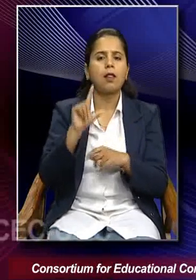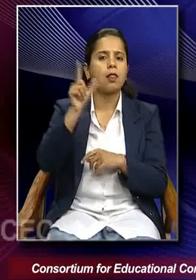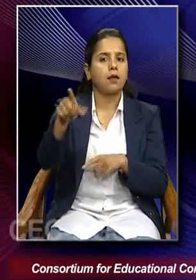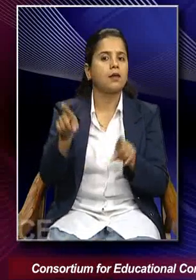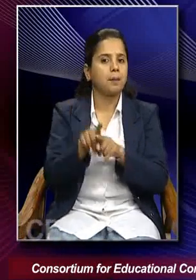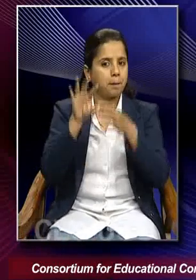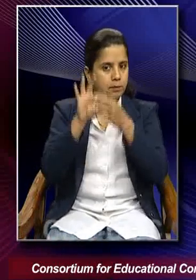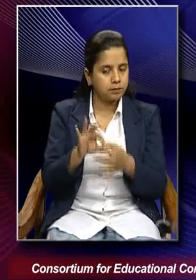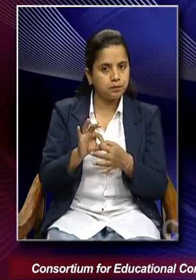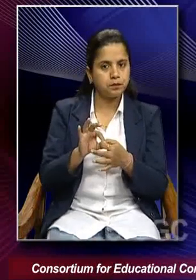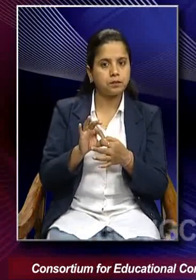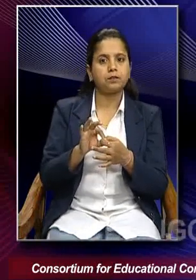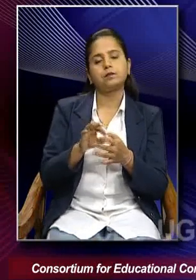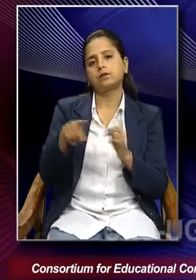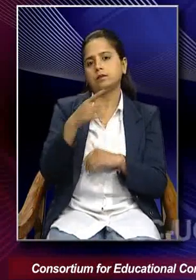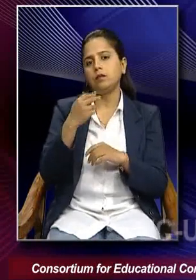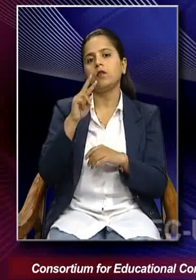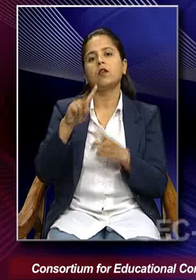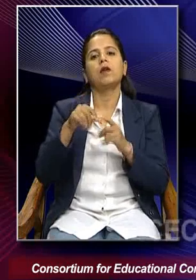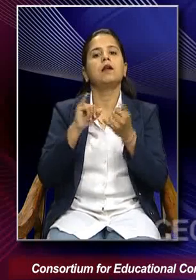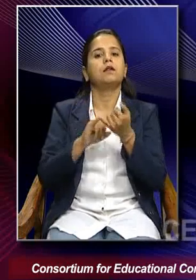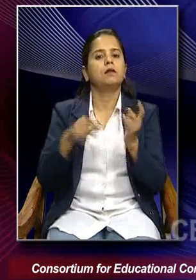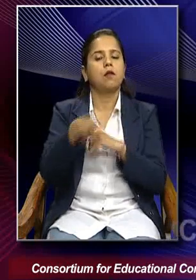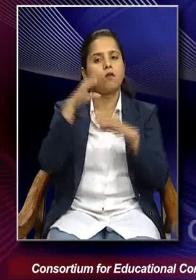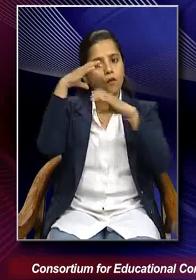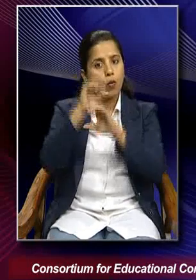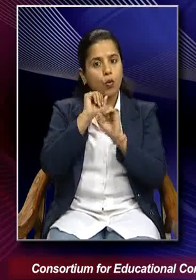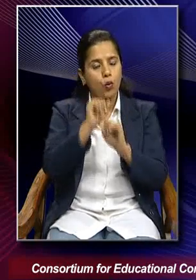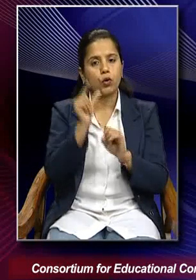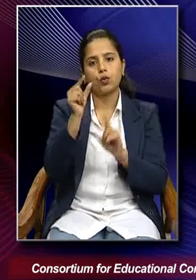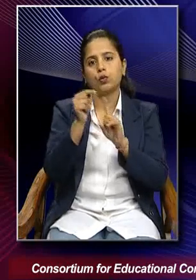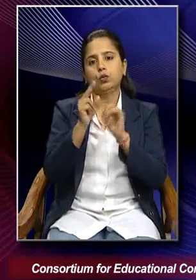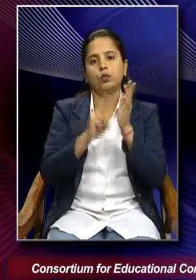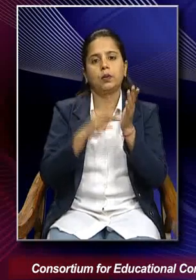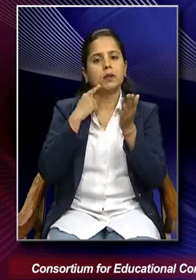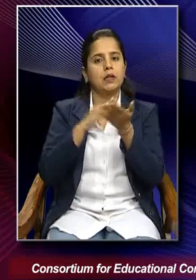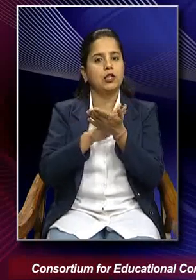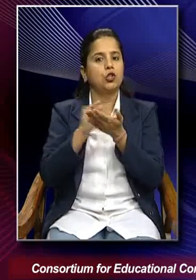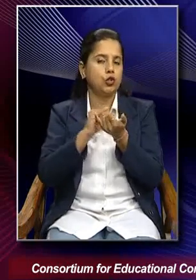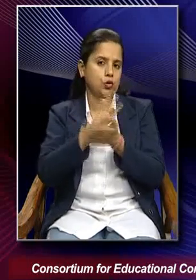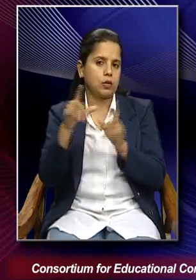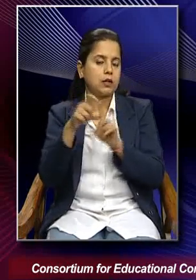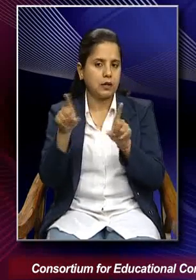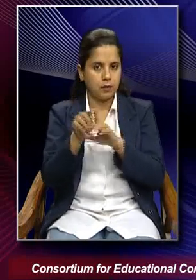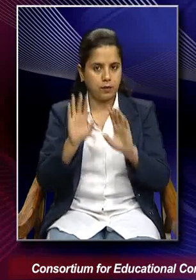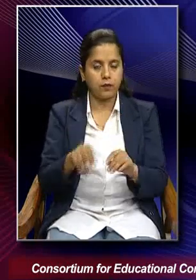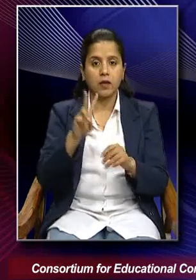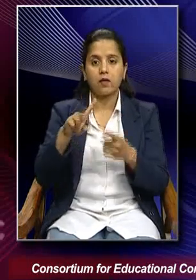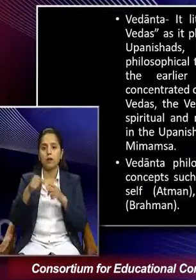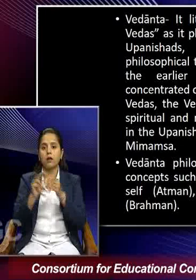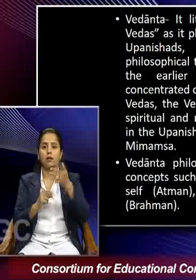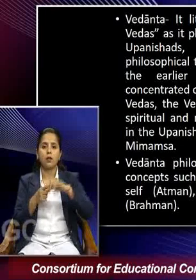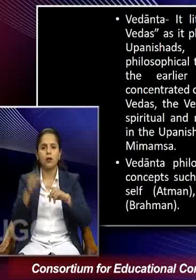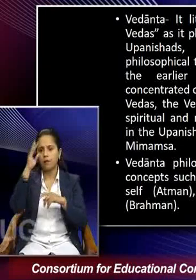of, you can say, the Vedas, where it's emphasizing on the Upanishads. Now, Vedanta